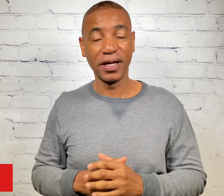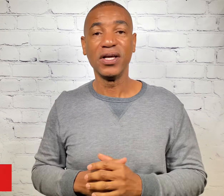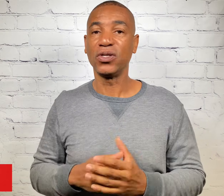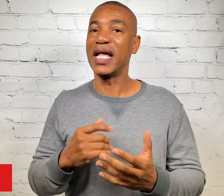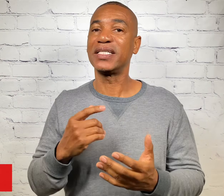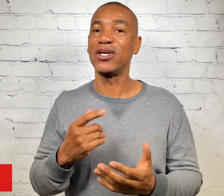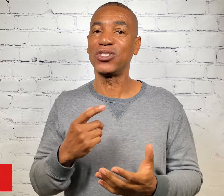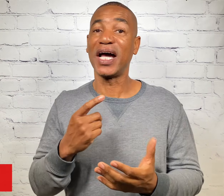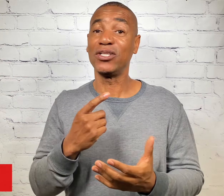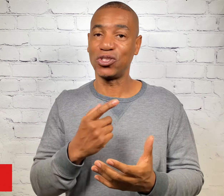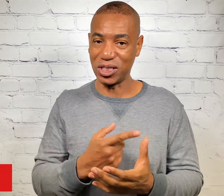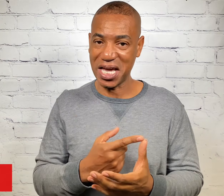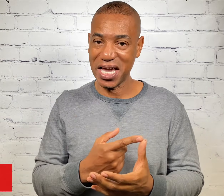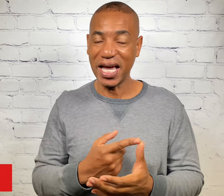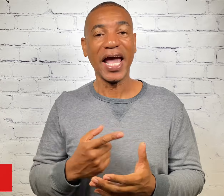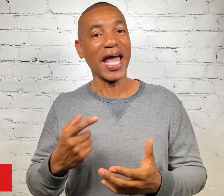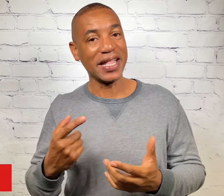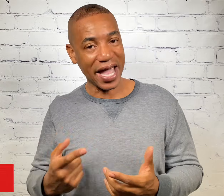So that is how you sign today and now.